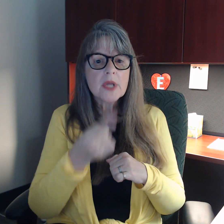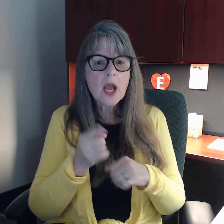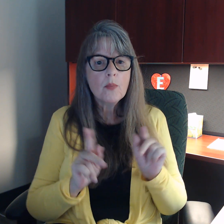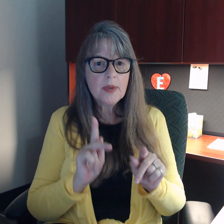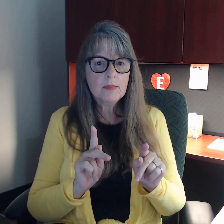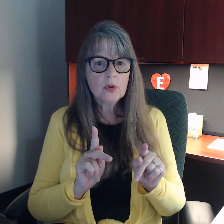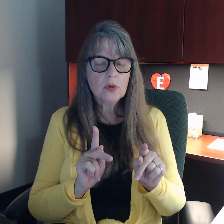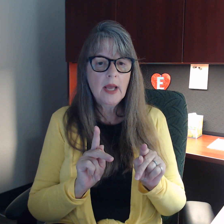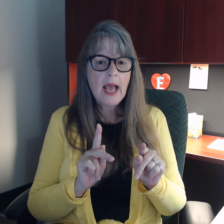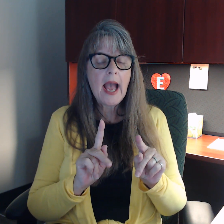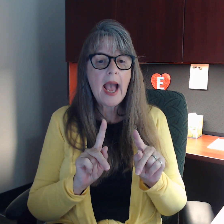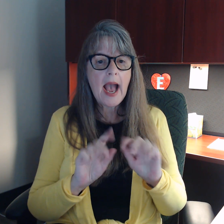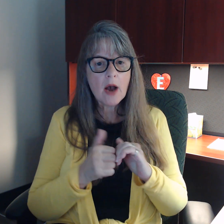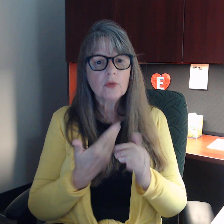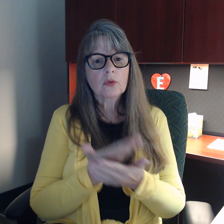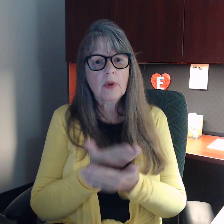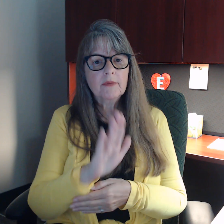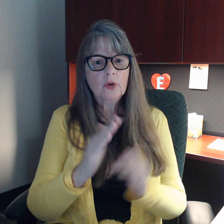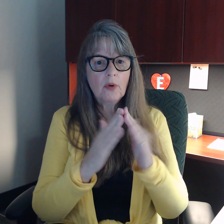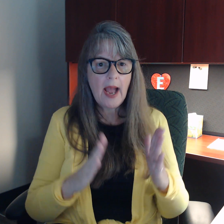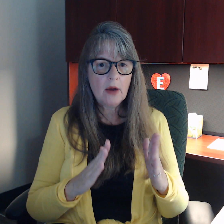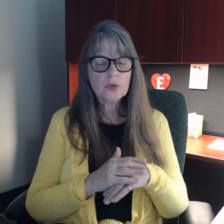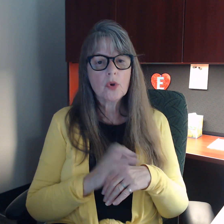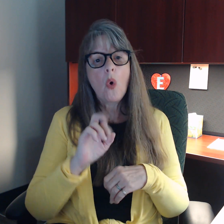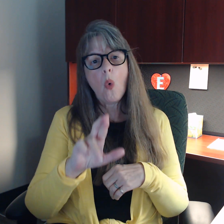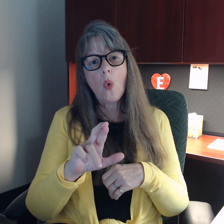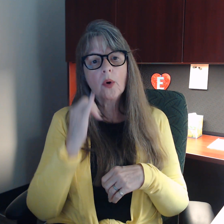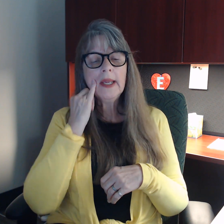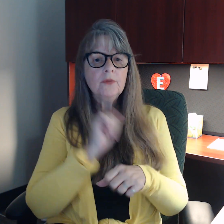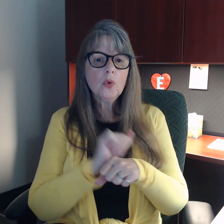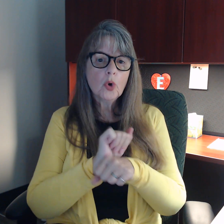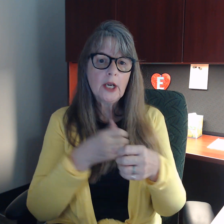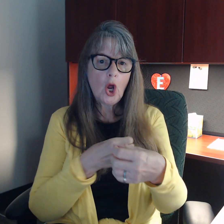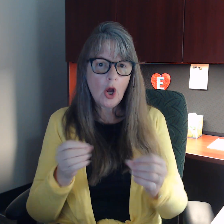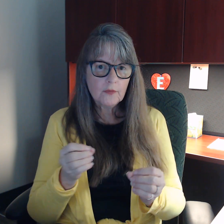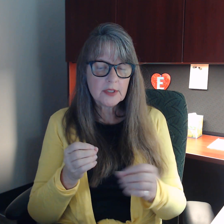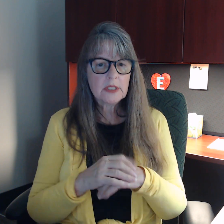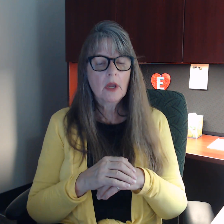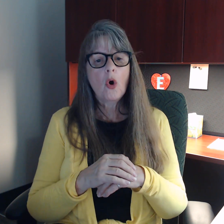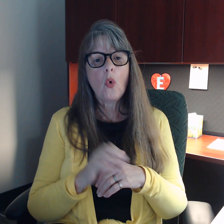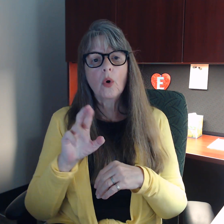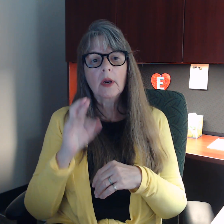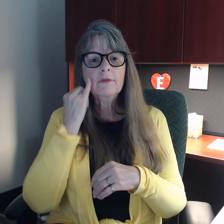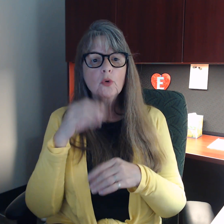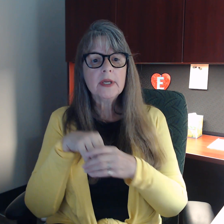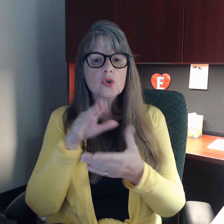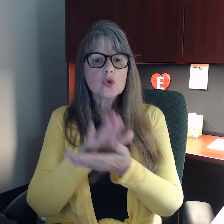tell people how to arrive at your house, or if you work in an office, or if you're in